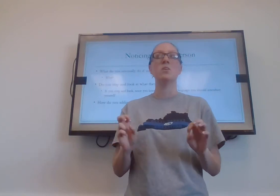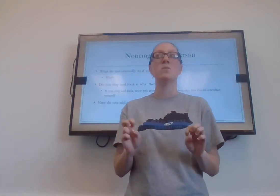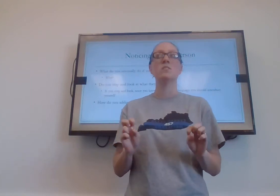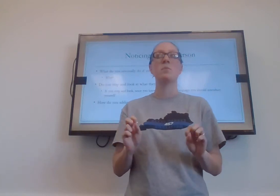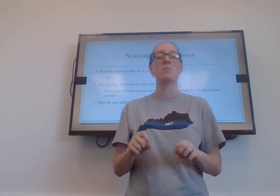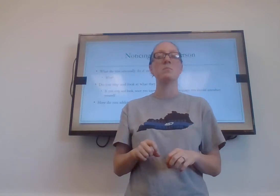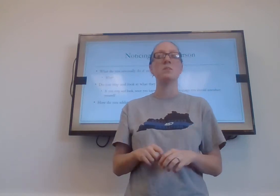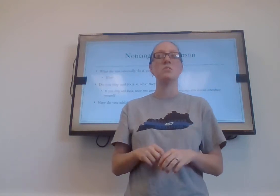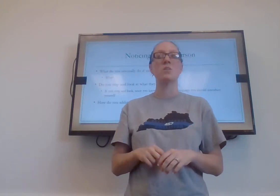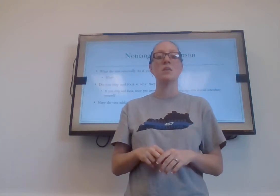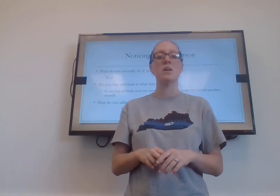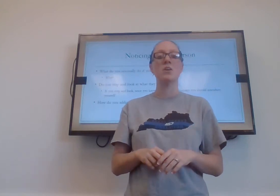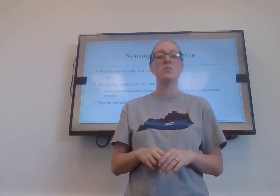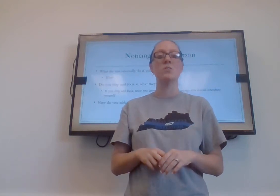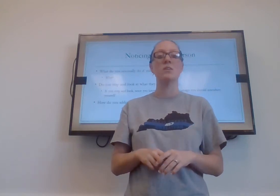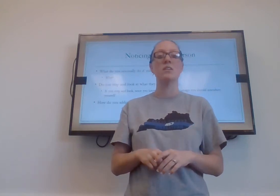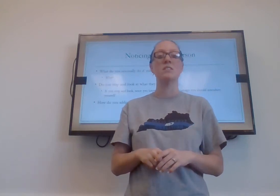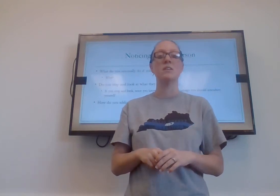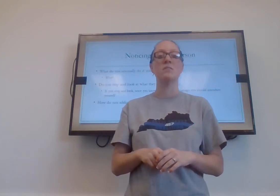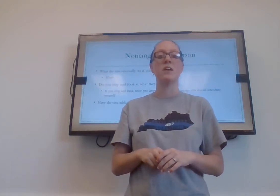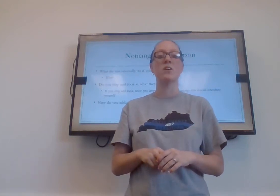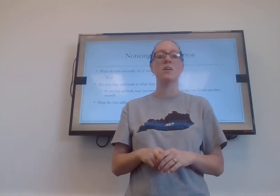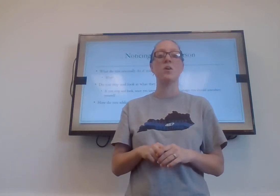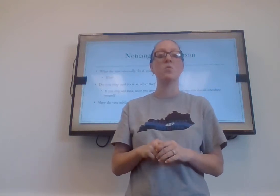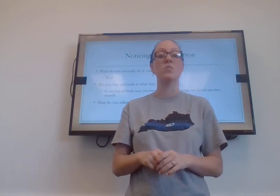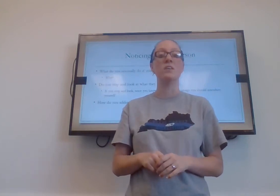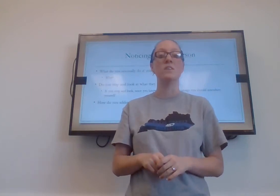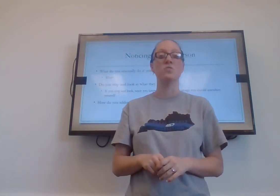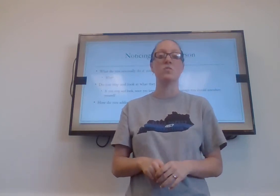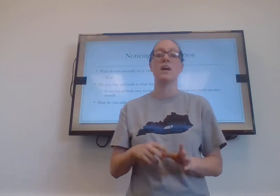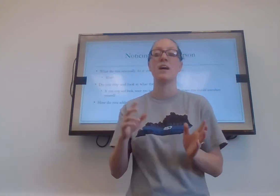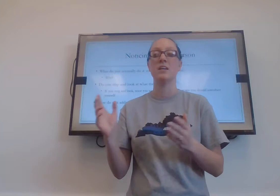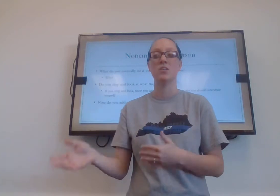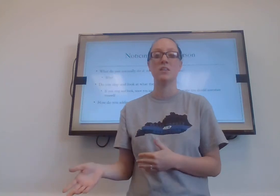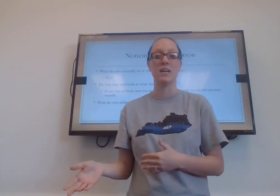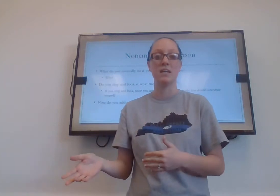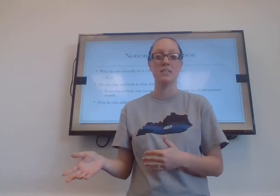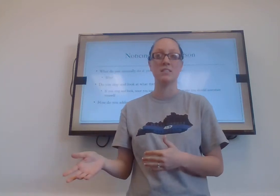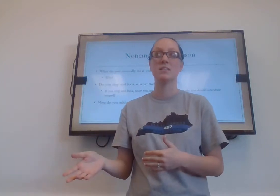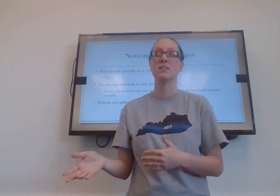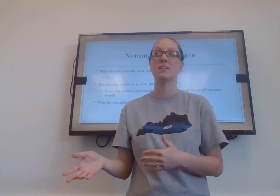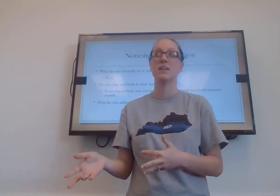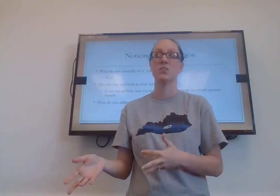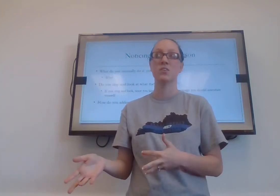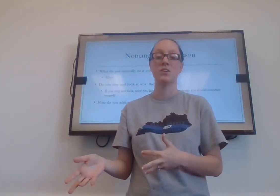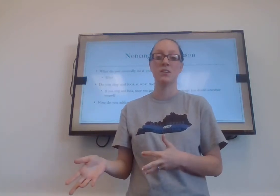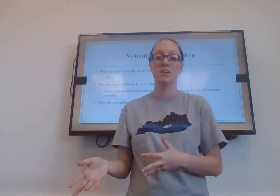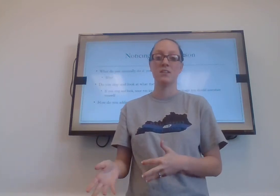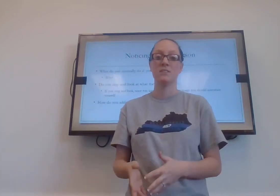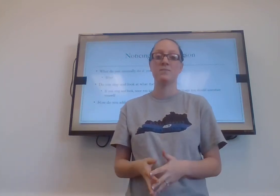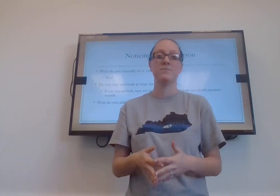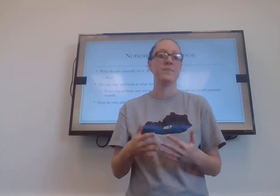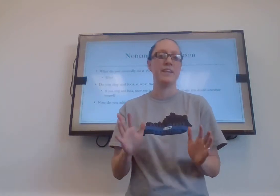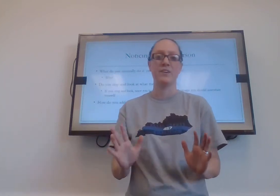ones that probably do not know is if they are an older individual that got hearing aids later. They are